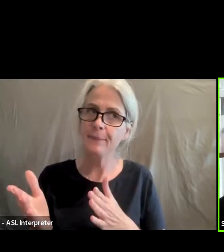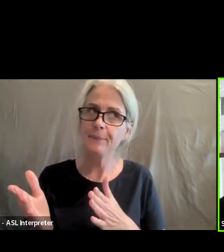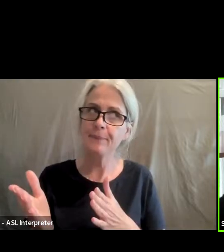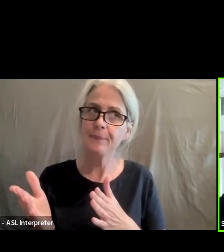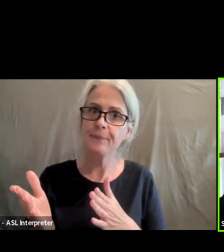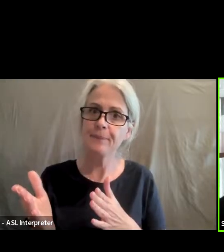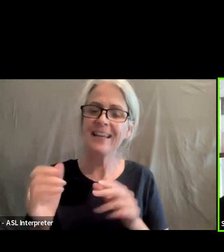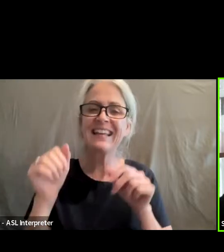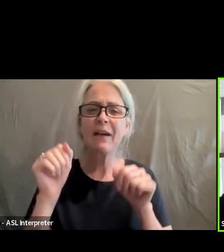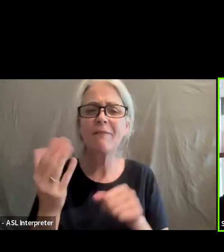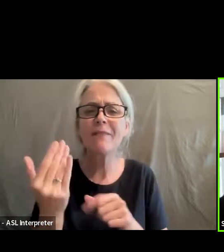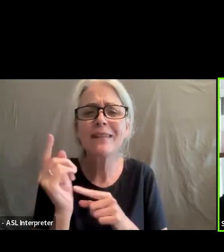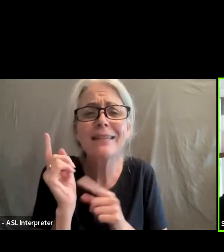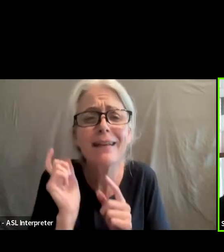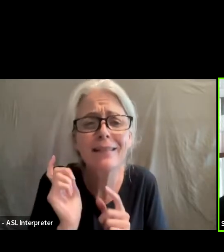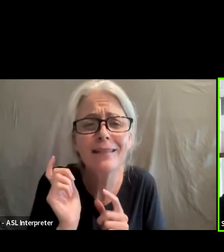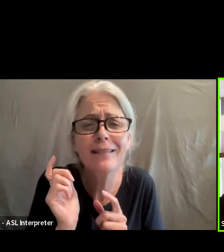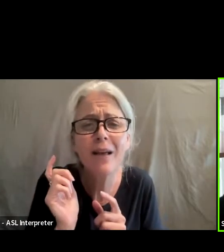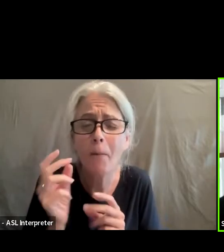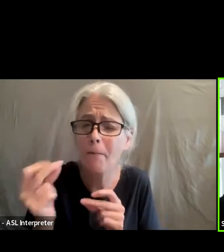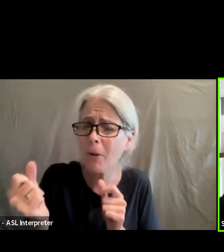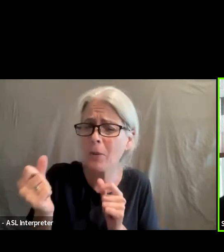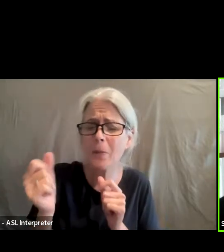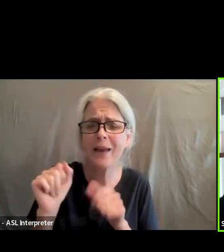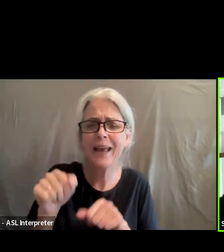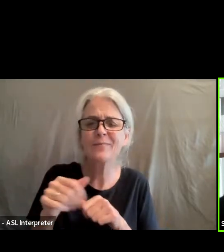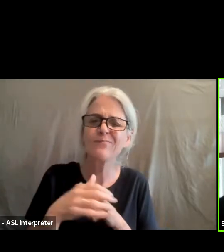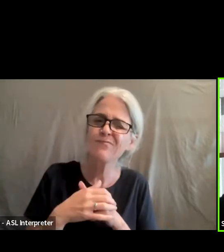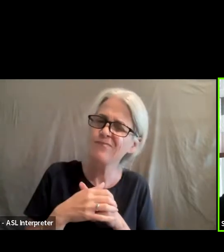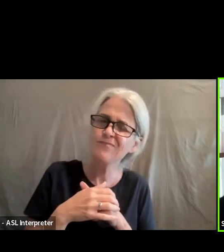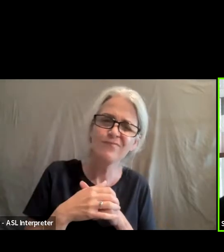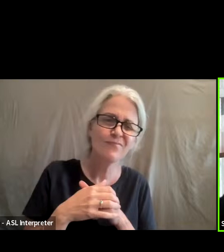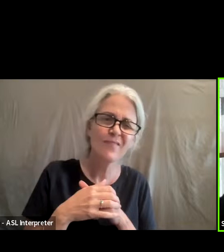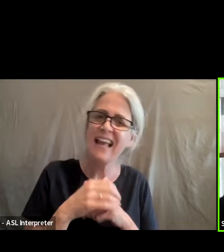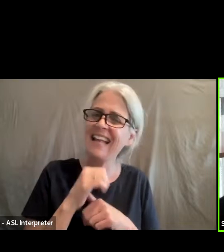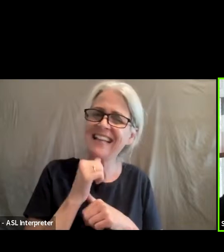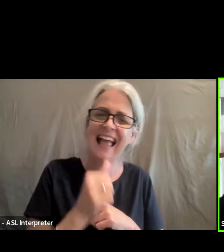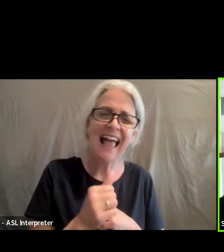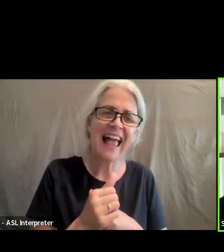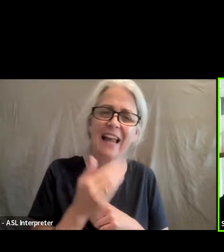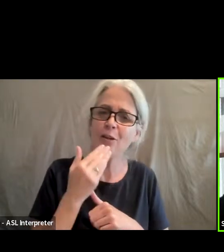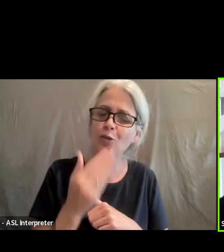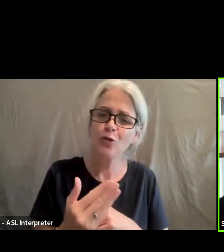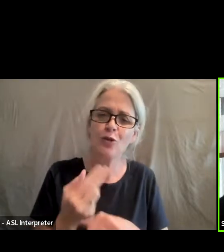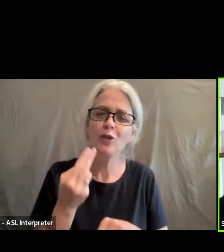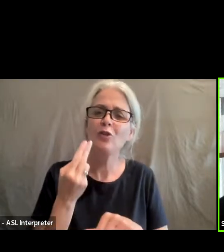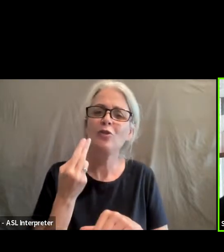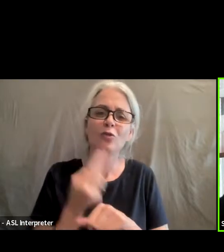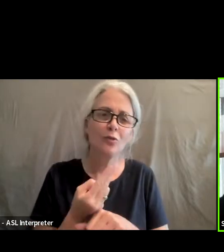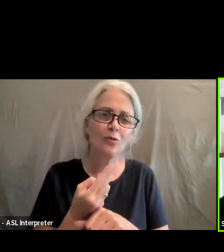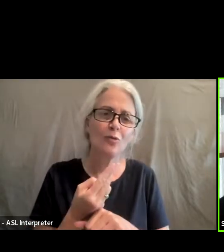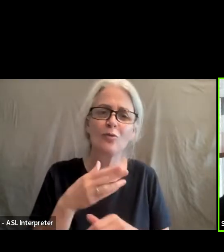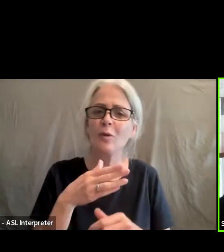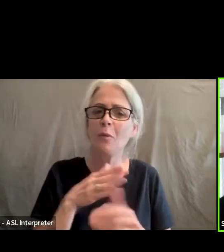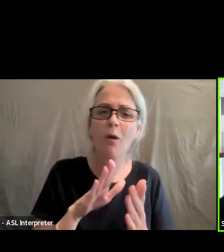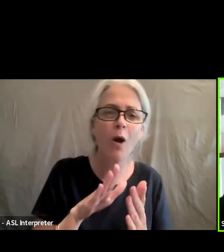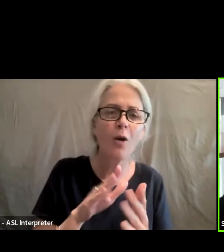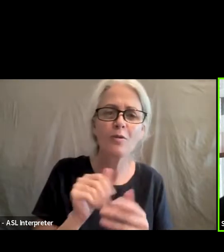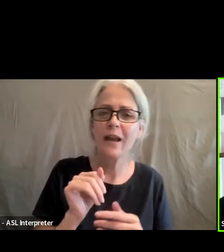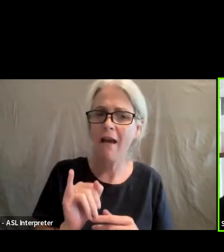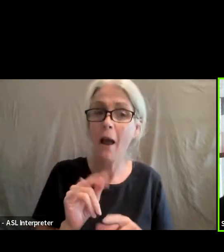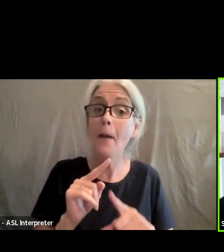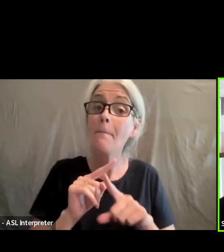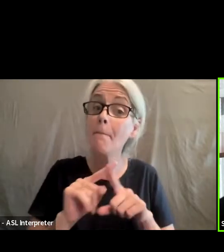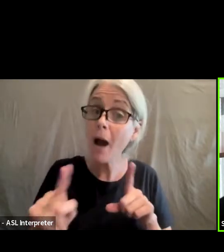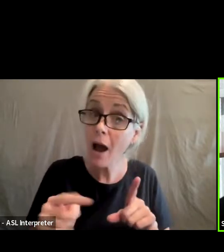it can be done in 15 seconds or quicker, right? So I don't think that that's a good approach, but I do